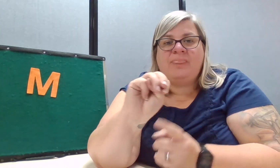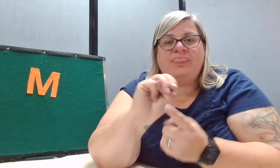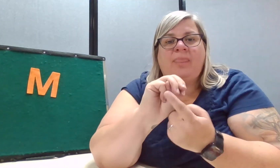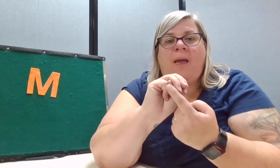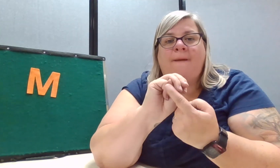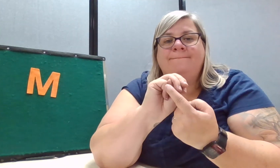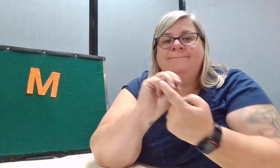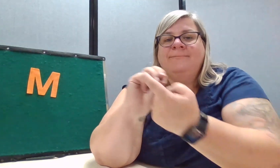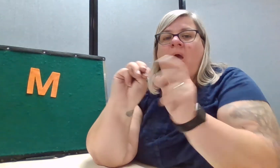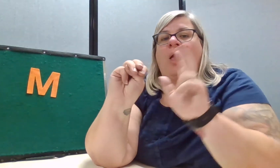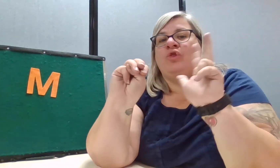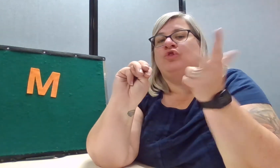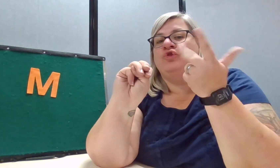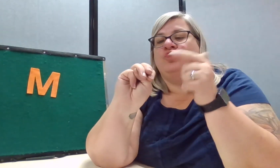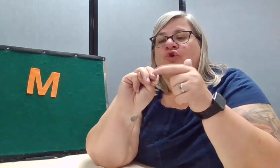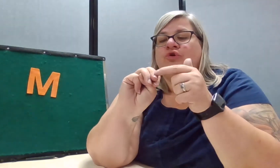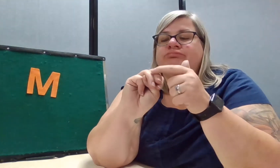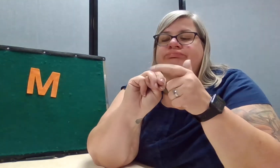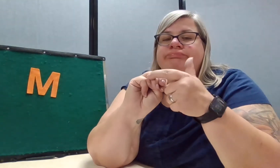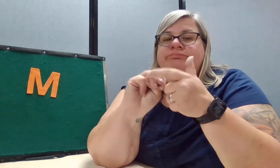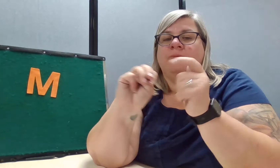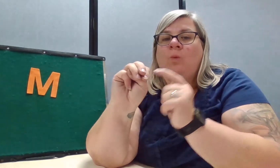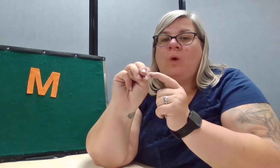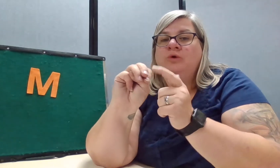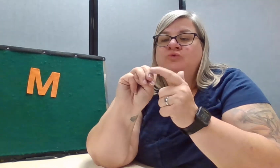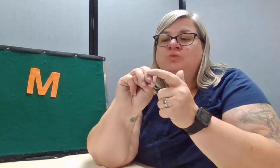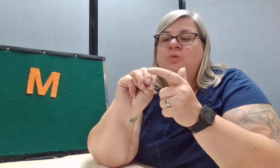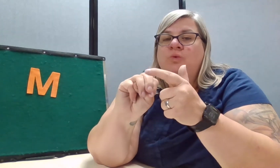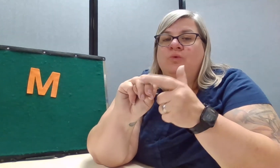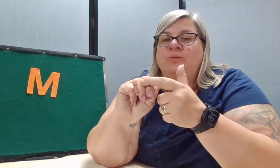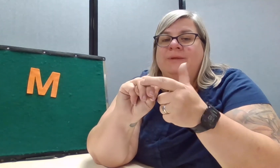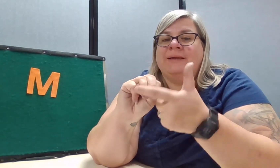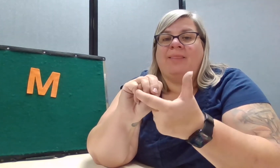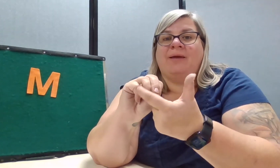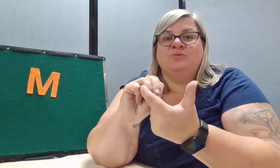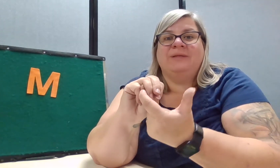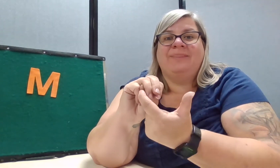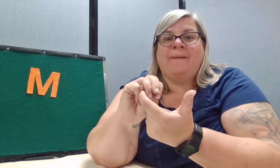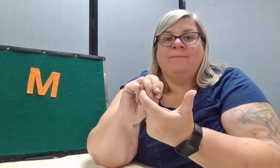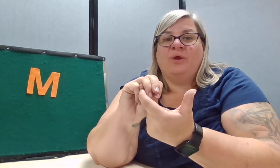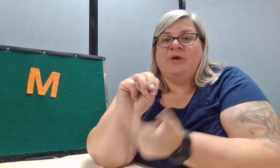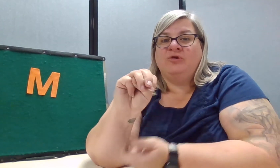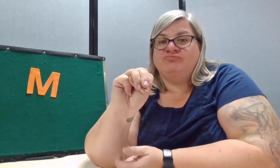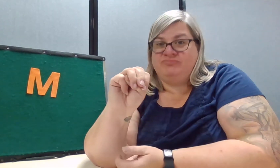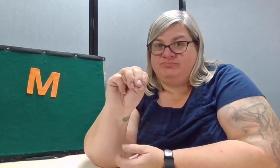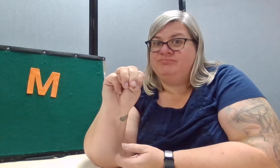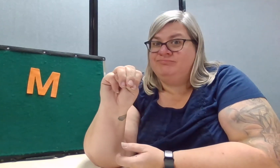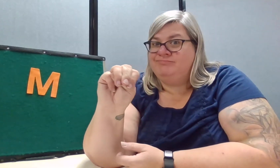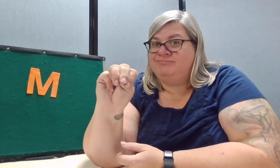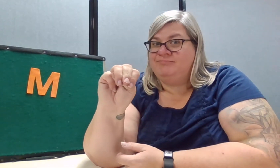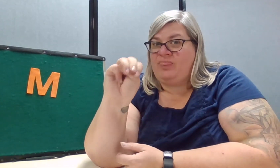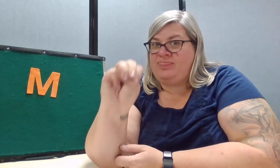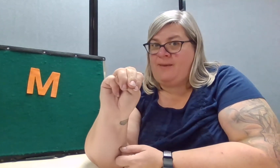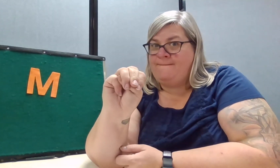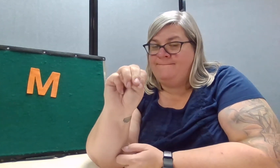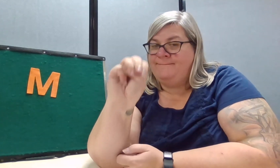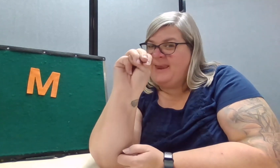And your thumb comes up underneath your third finger. So you have 3 fingers over your thumb to make the letter